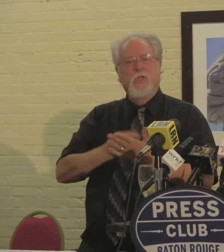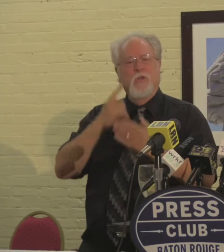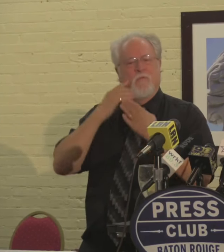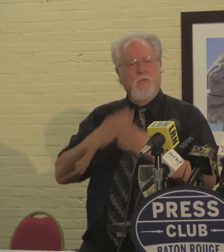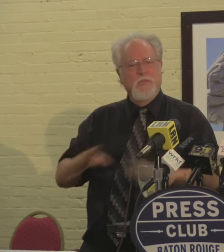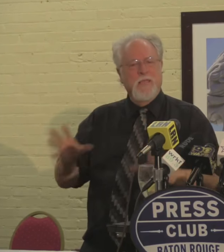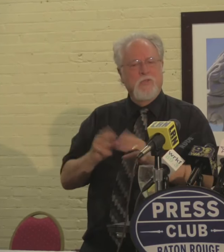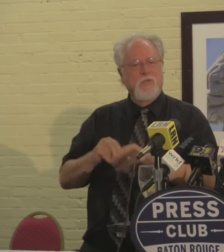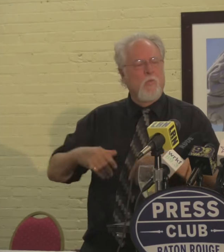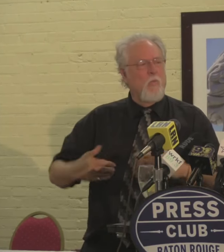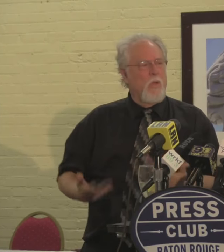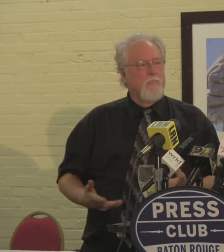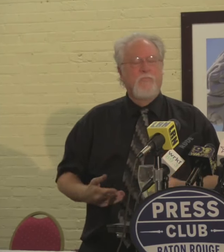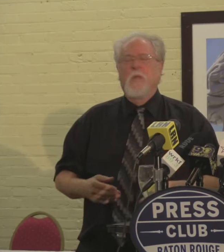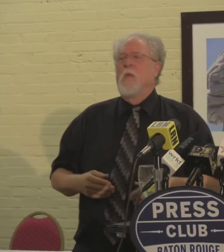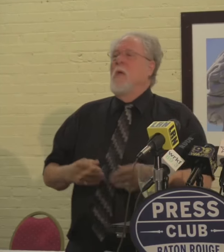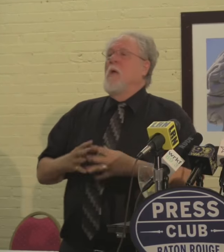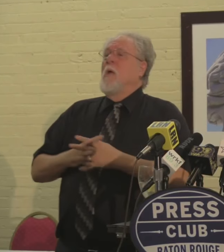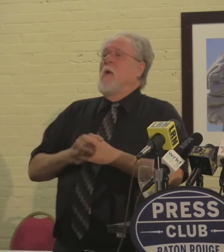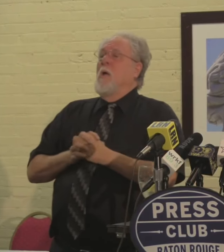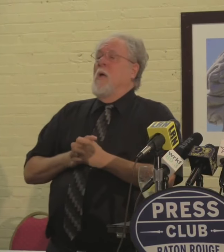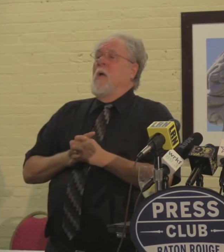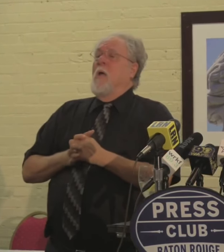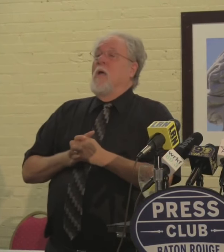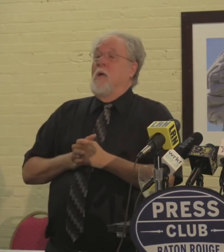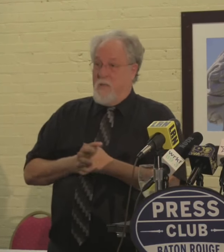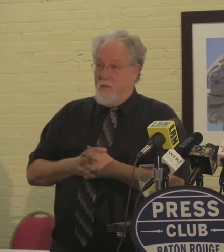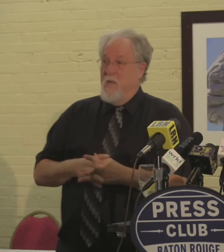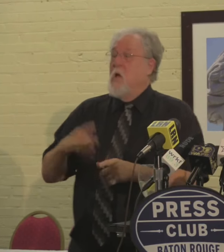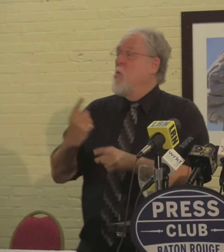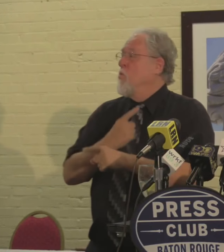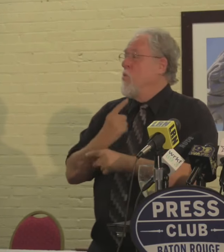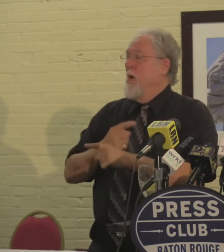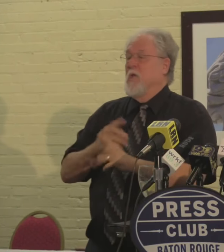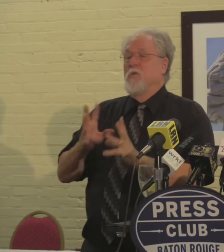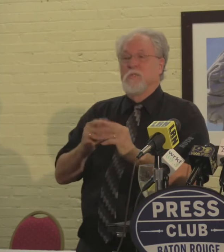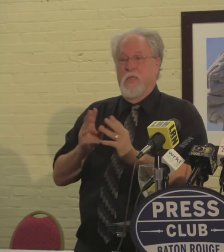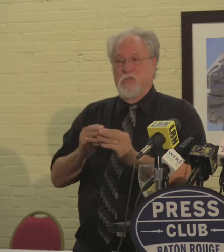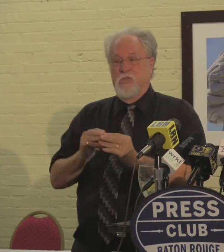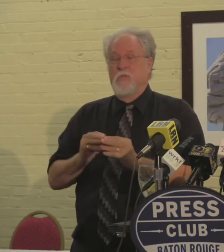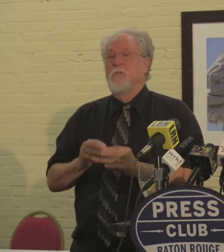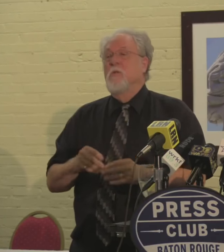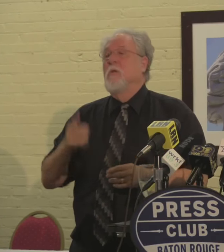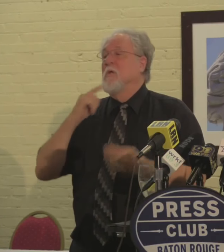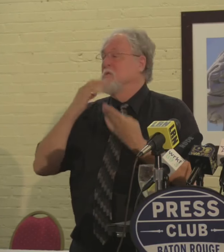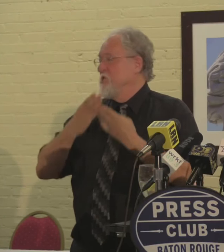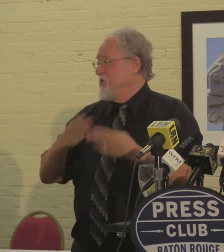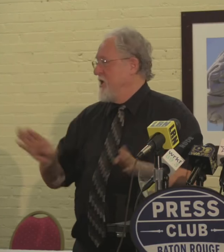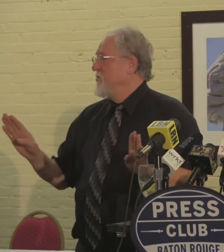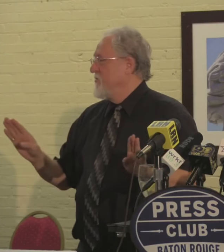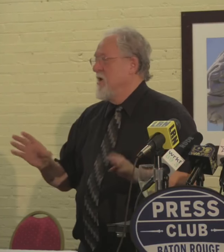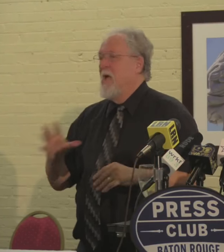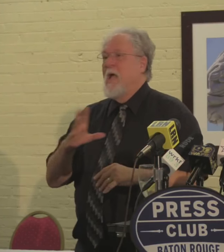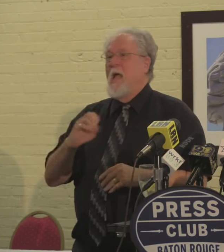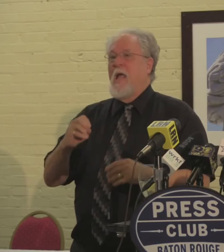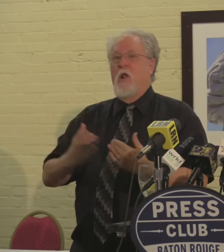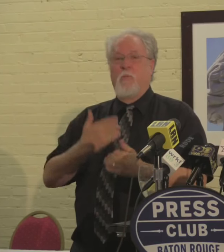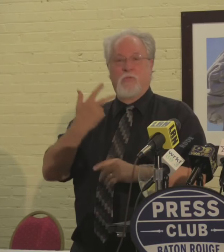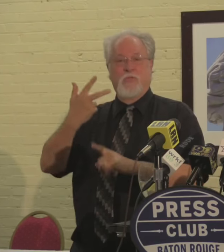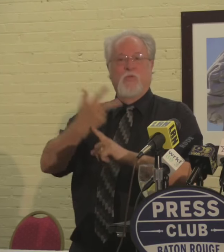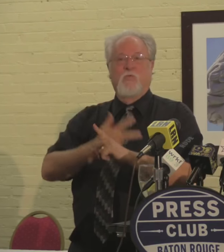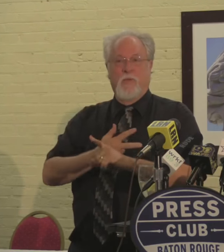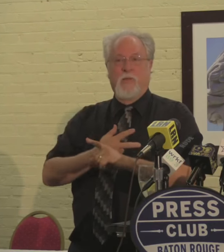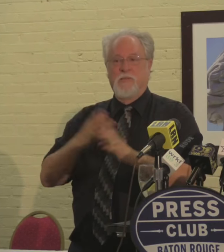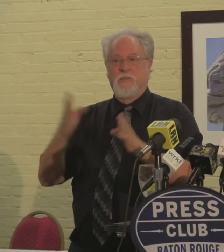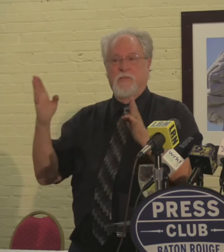session. Yeah, well, you know, it's a regular session of a general nature, and it's almost 3 months in